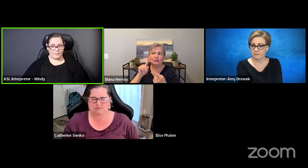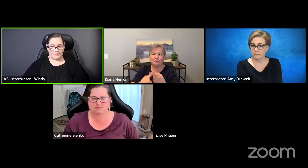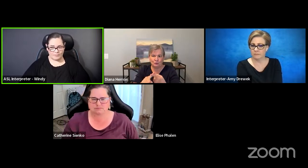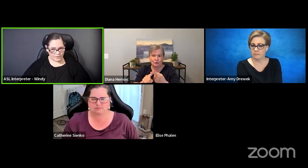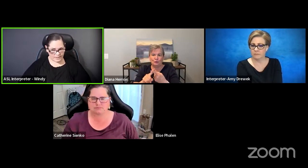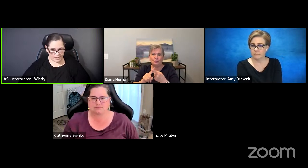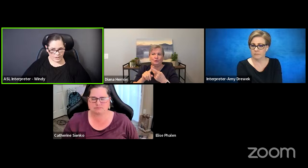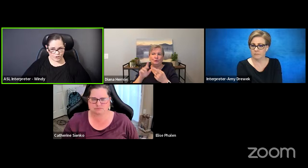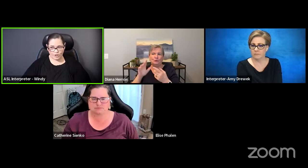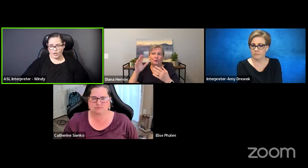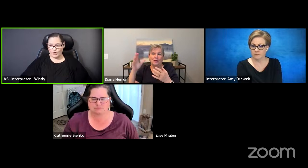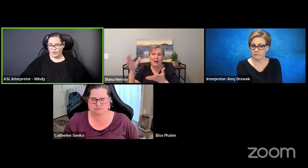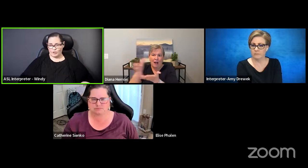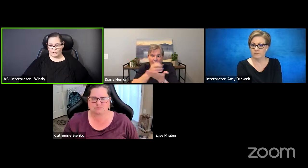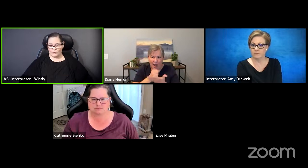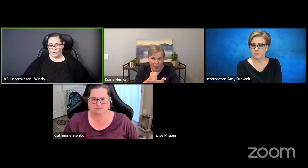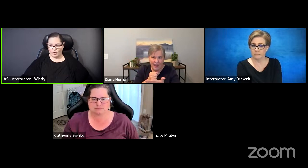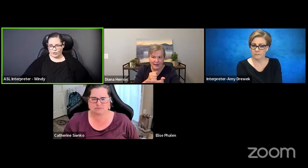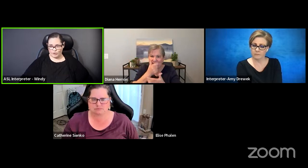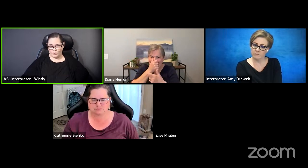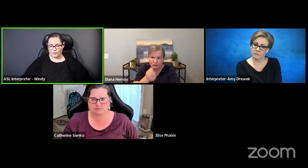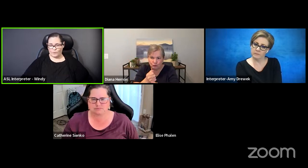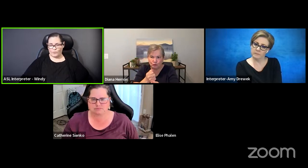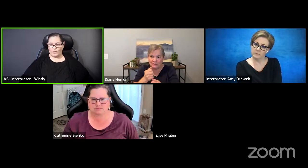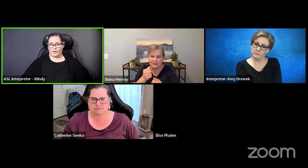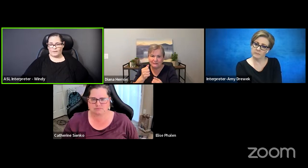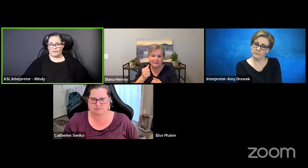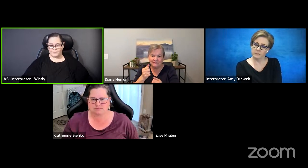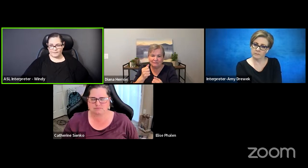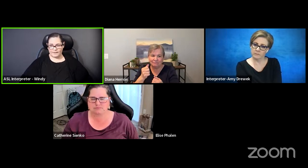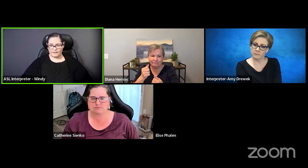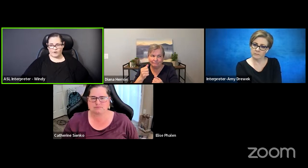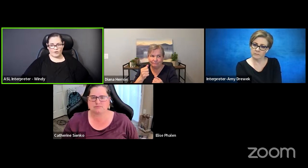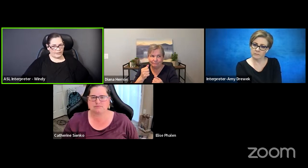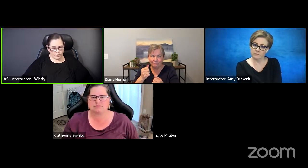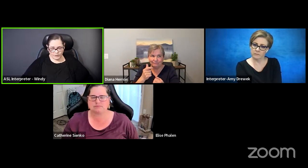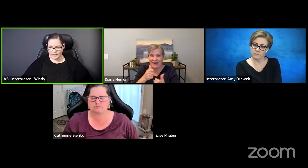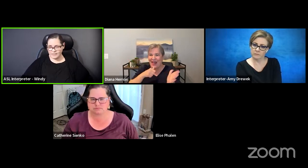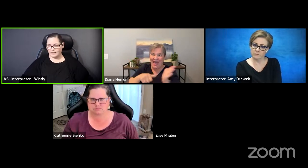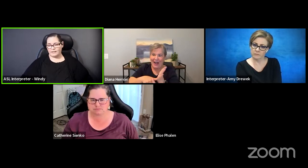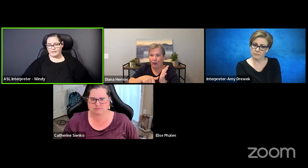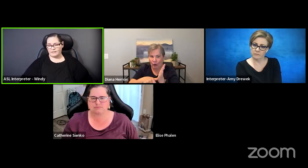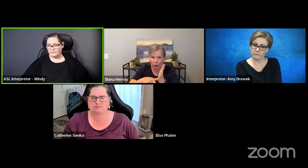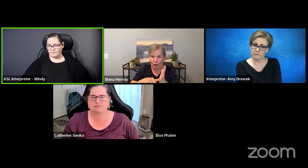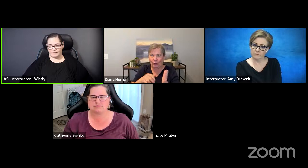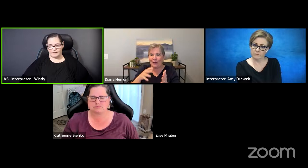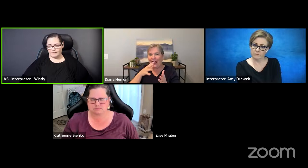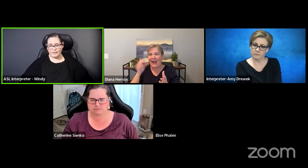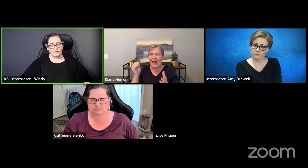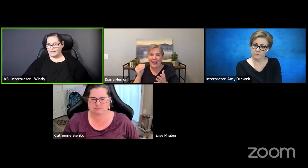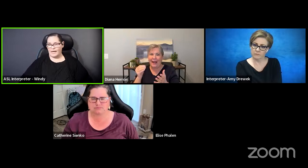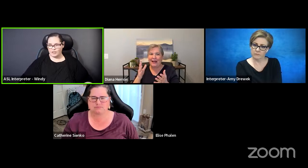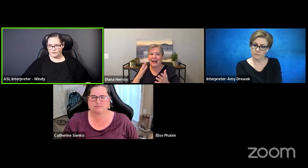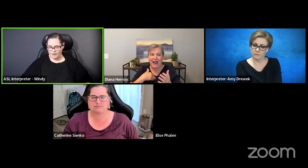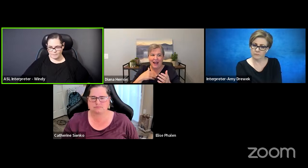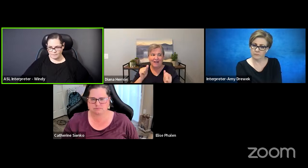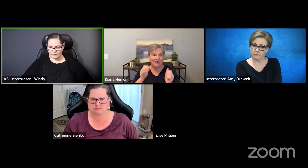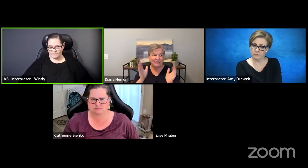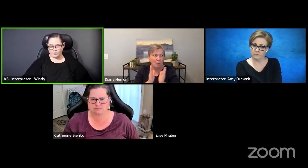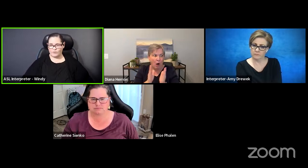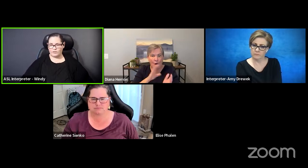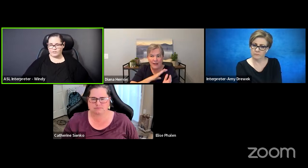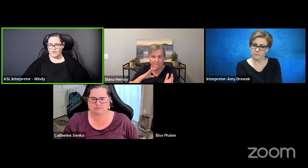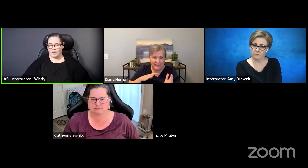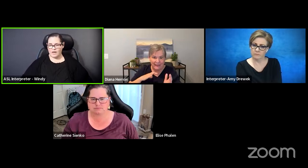to implement a procedure in order to garner interest, collect interest letters